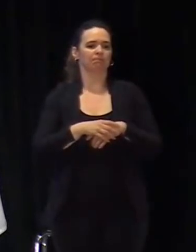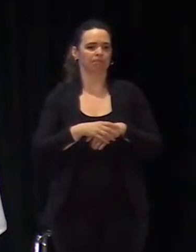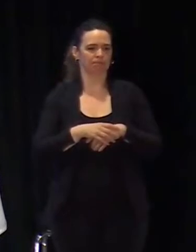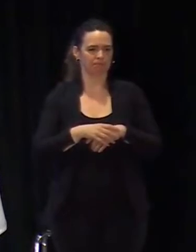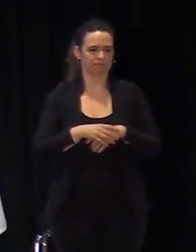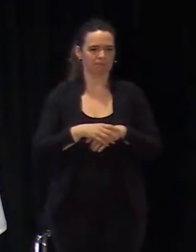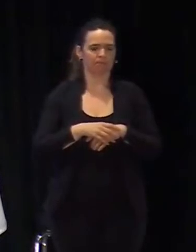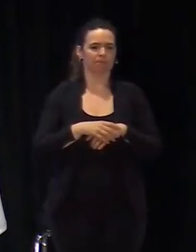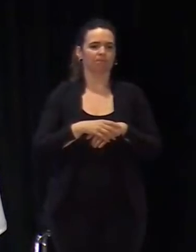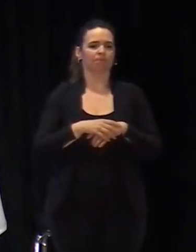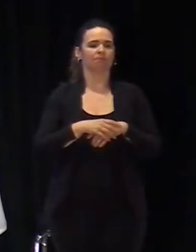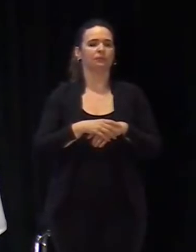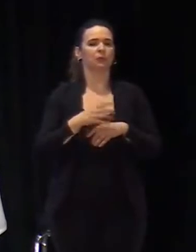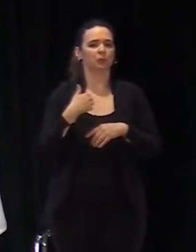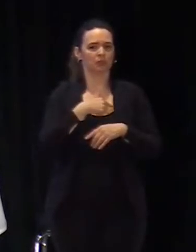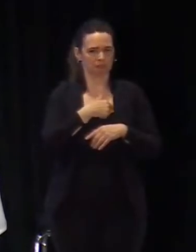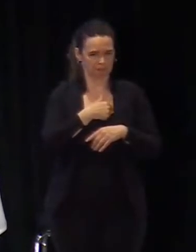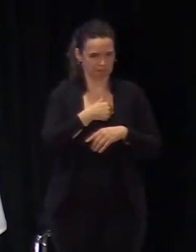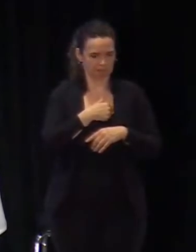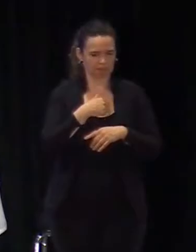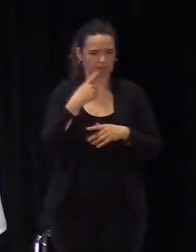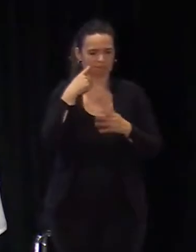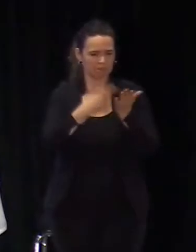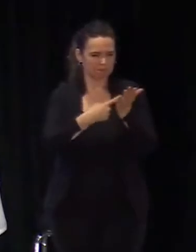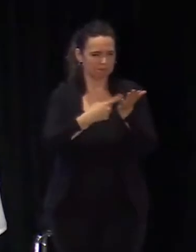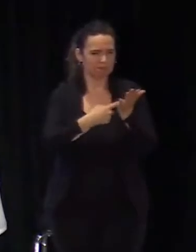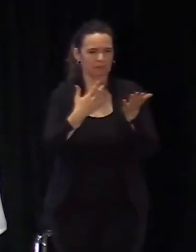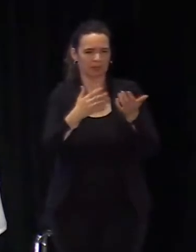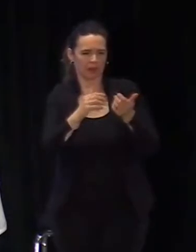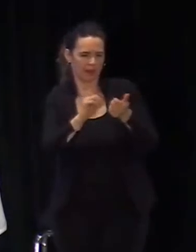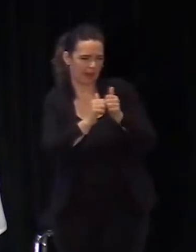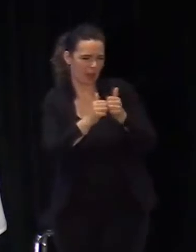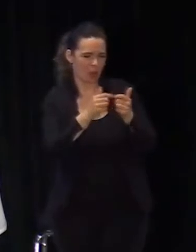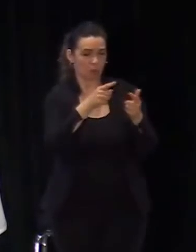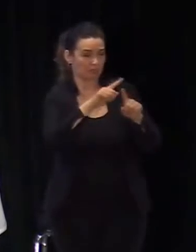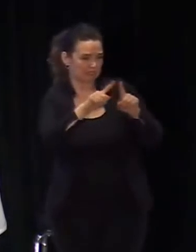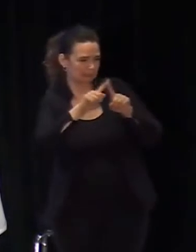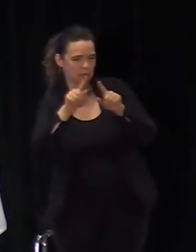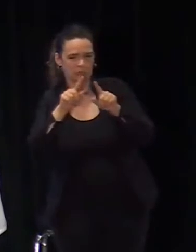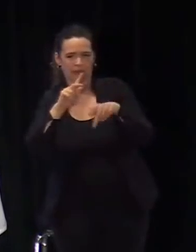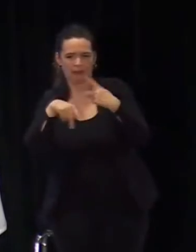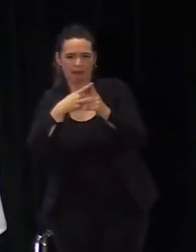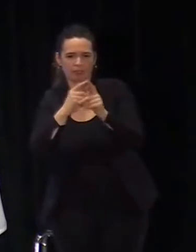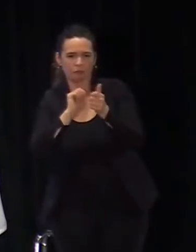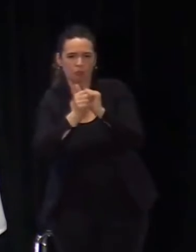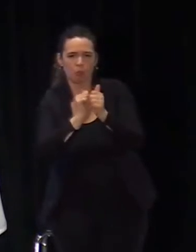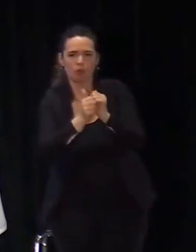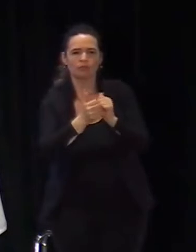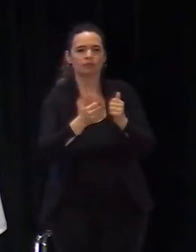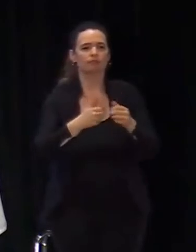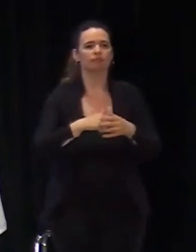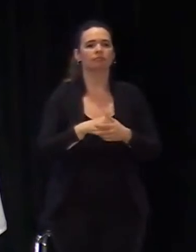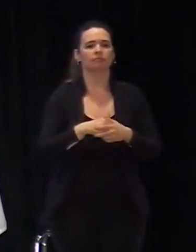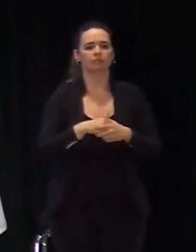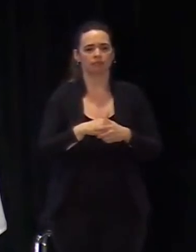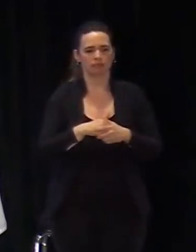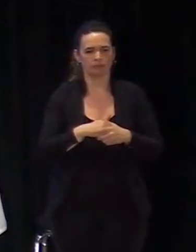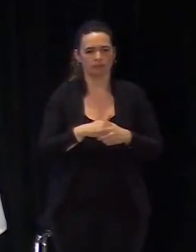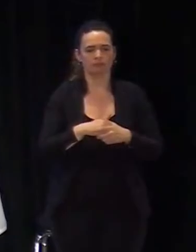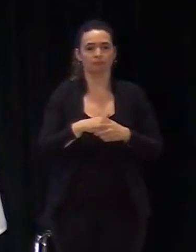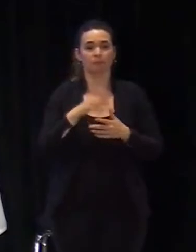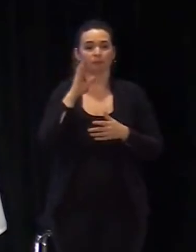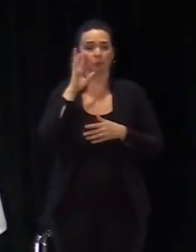to what we're allowed to do with our attendance. I know you responded to our news director a little bit on Twitter. We have Cicero North Syracuse saying that we need to show a negative